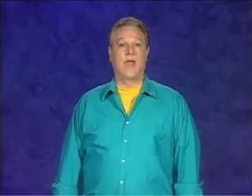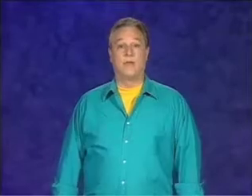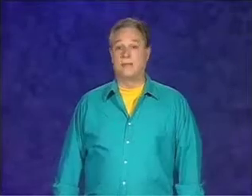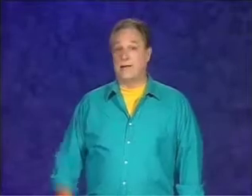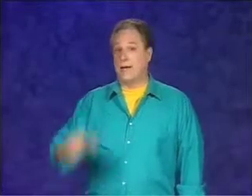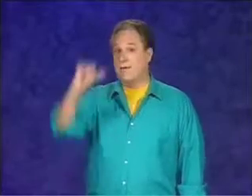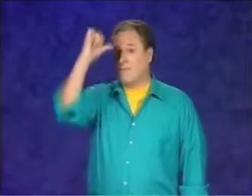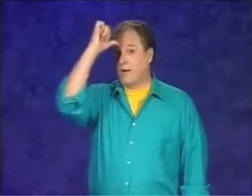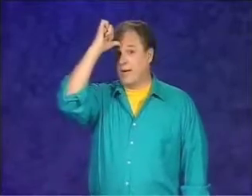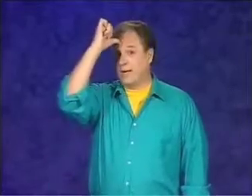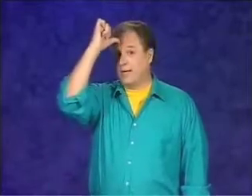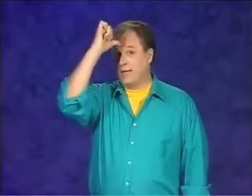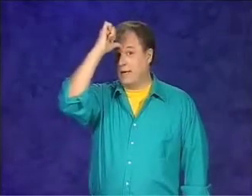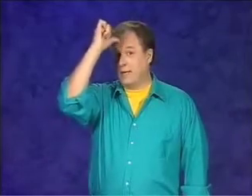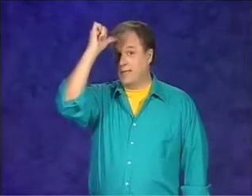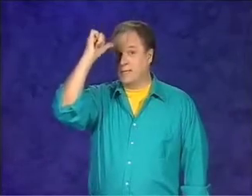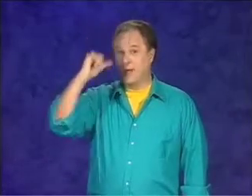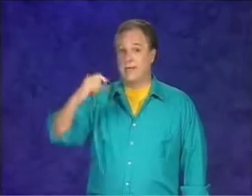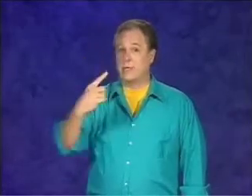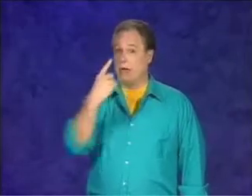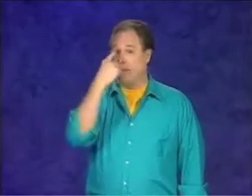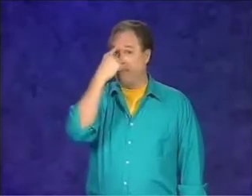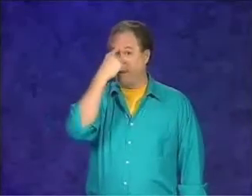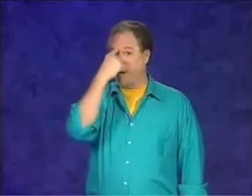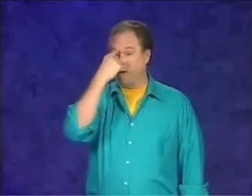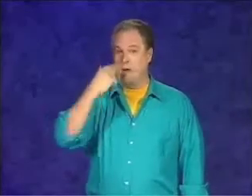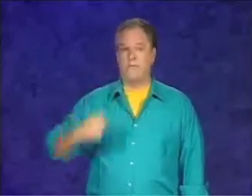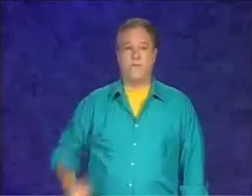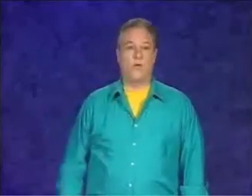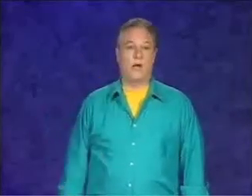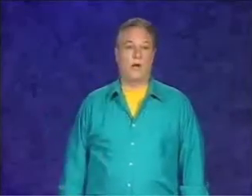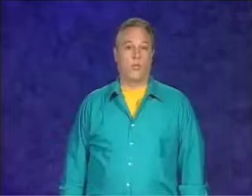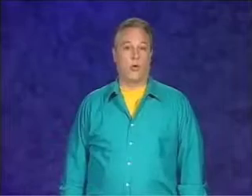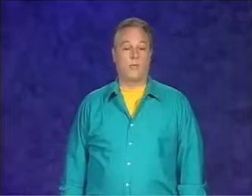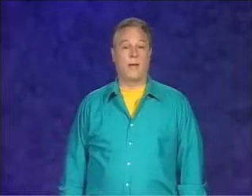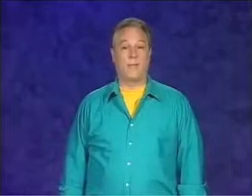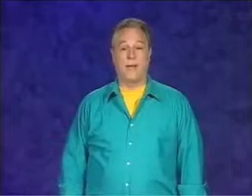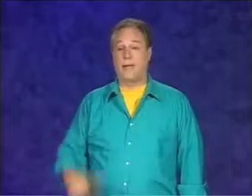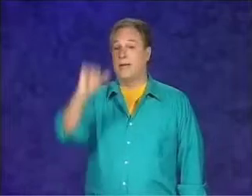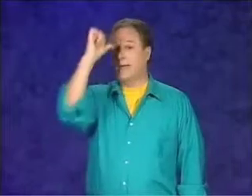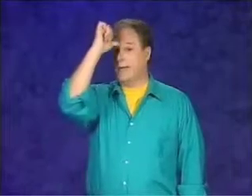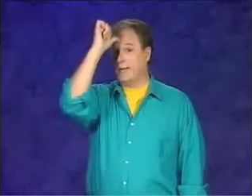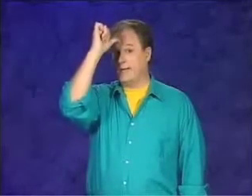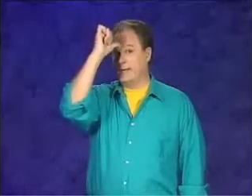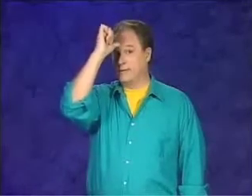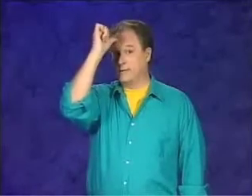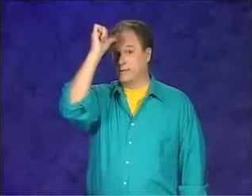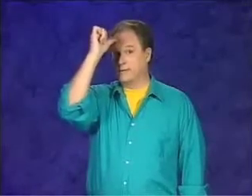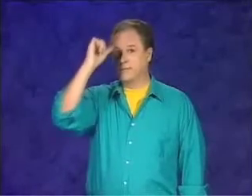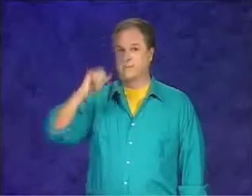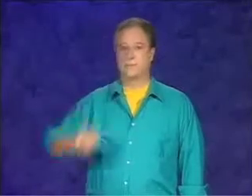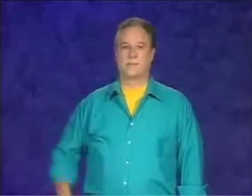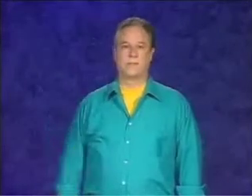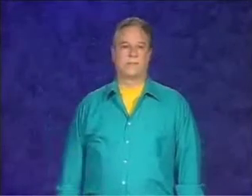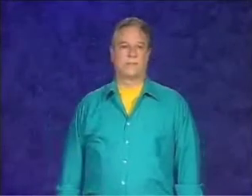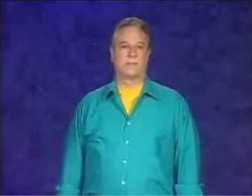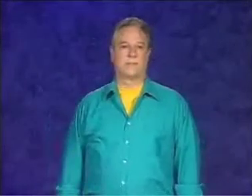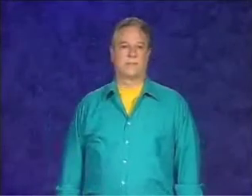The sign for India is based on the mark on the forehead worn by many Indians.